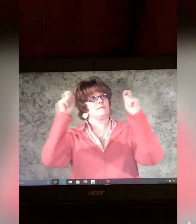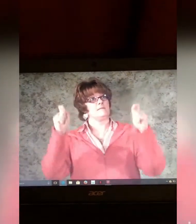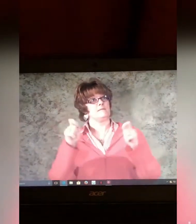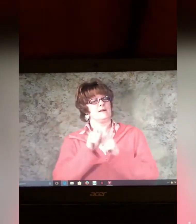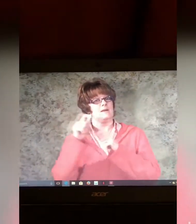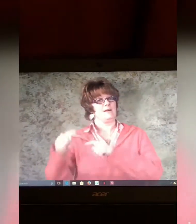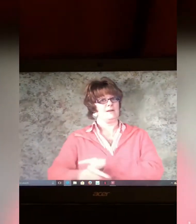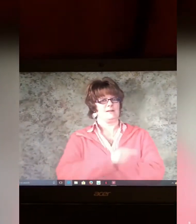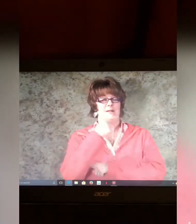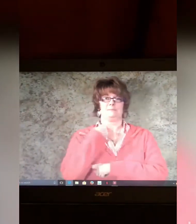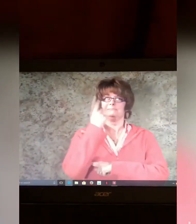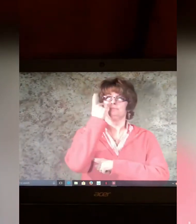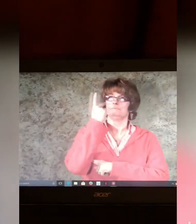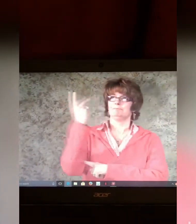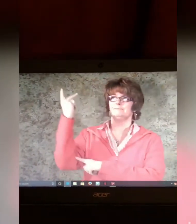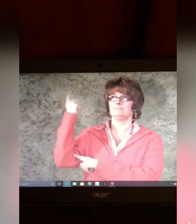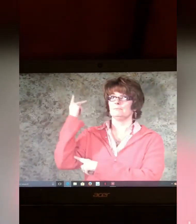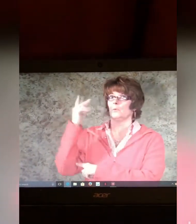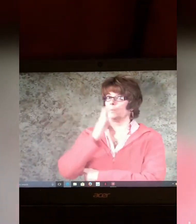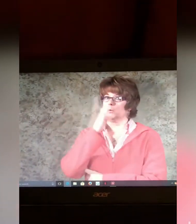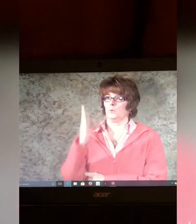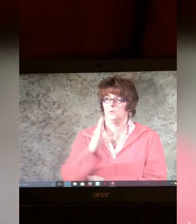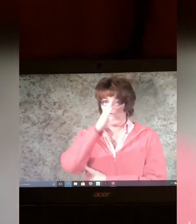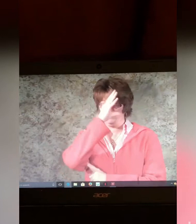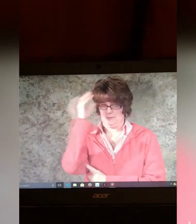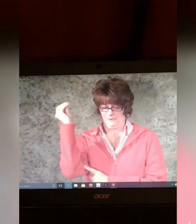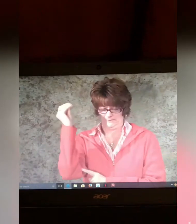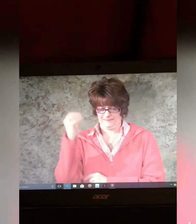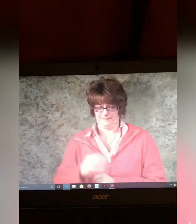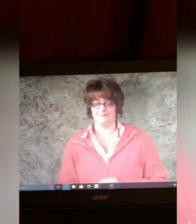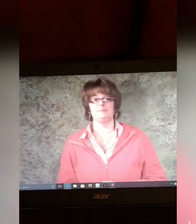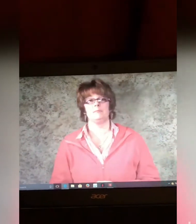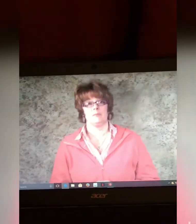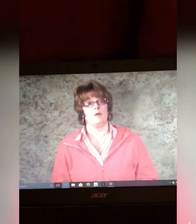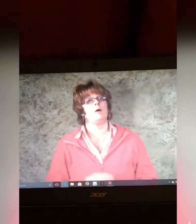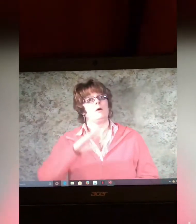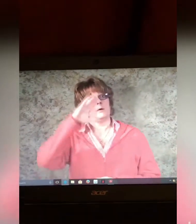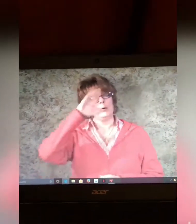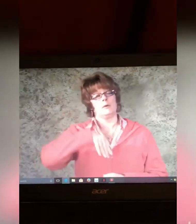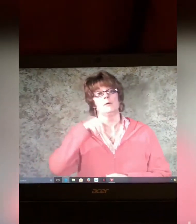school. And that Valentine's Day, looking back, I'll never forget that.